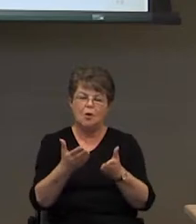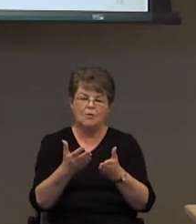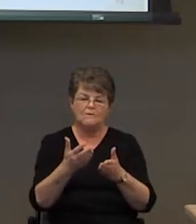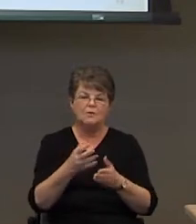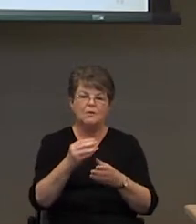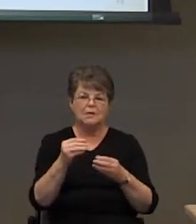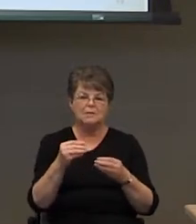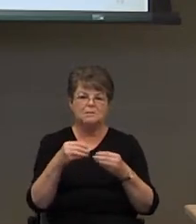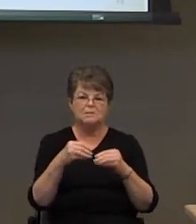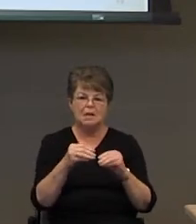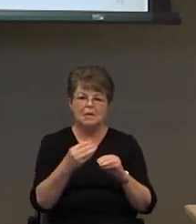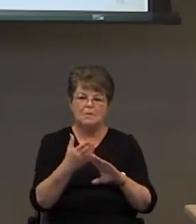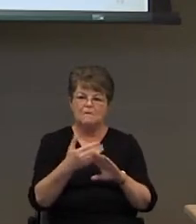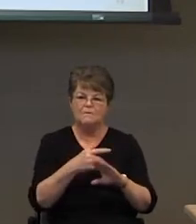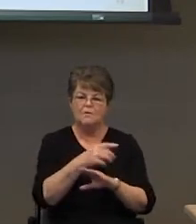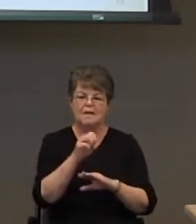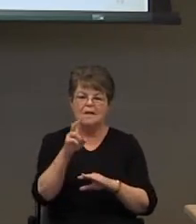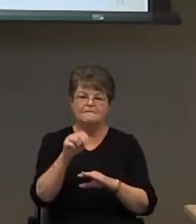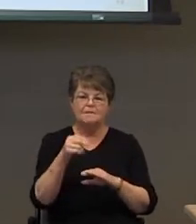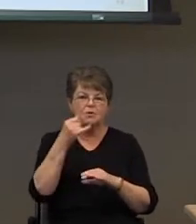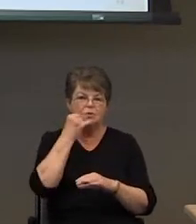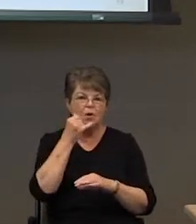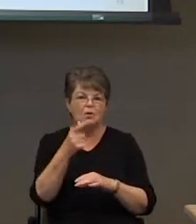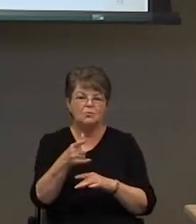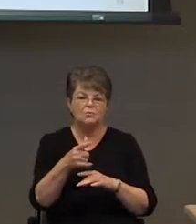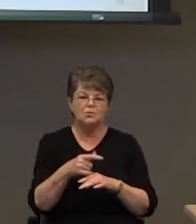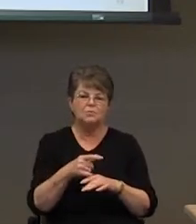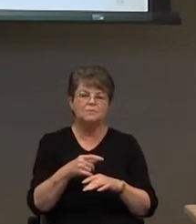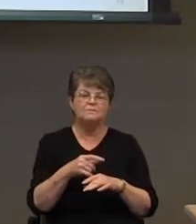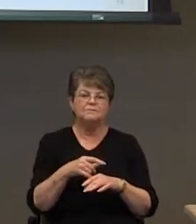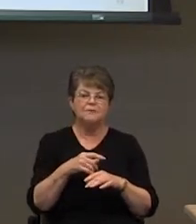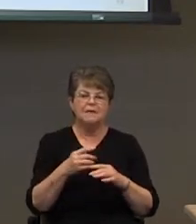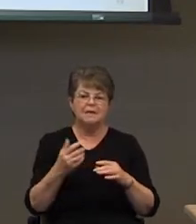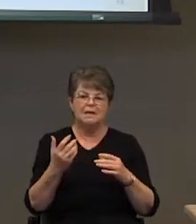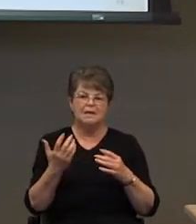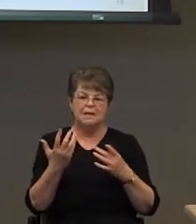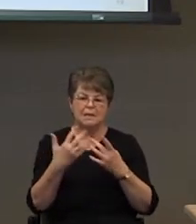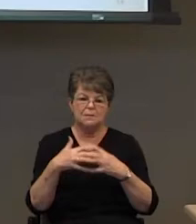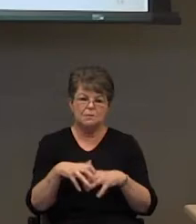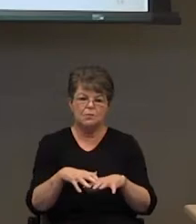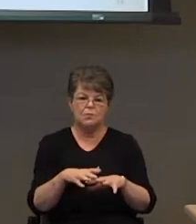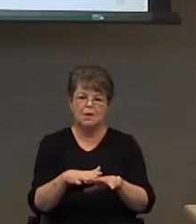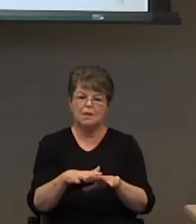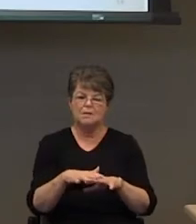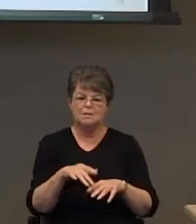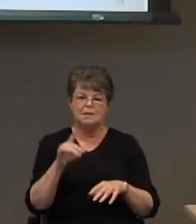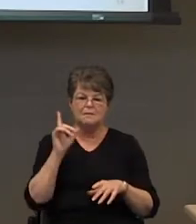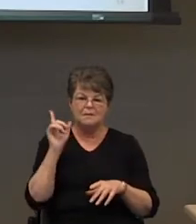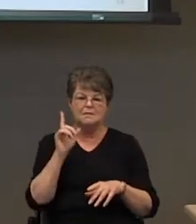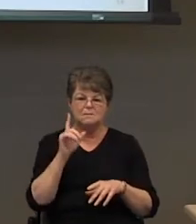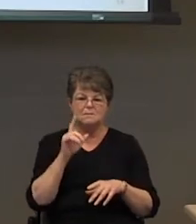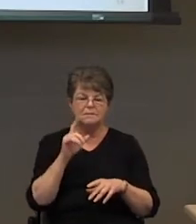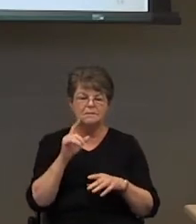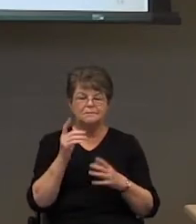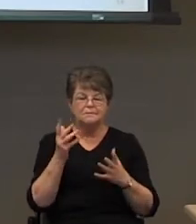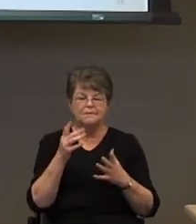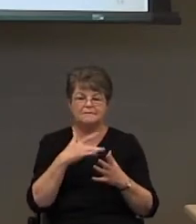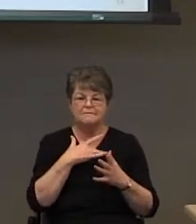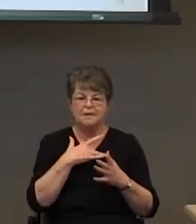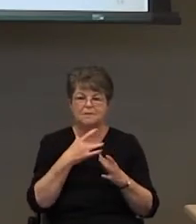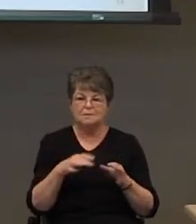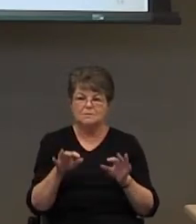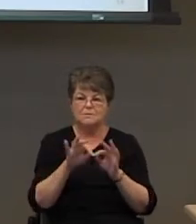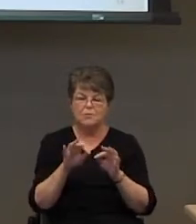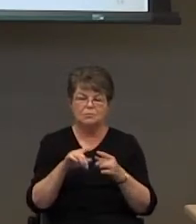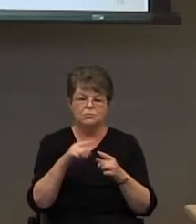and then sell that out before they even call you. Integrate smart growth strategies and asset development. I think this is a no-brainer, but I felt